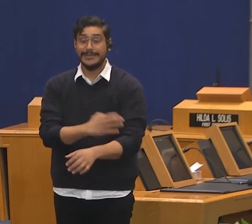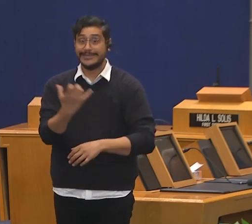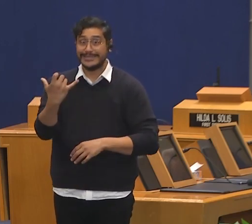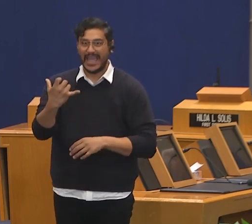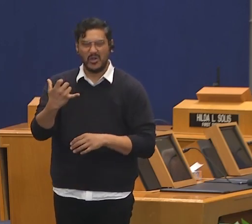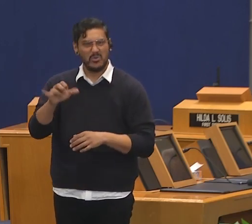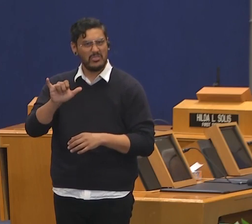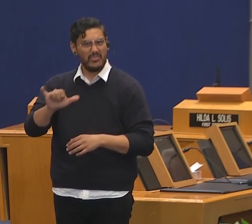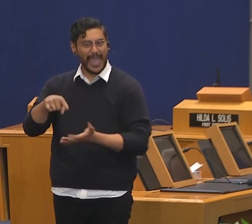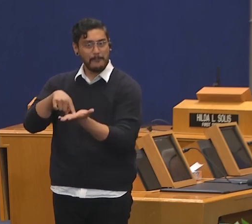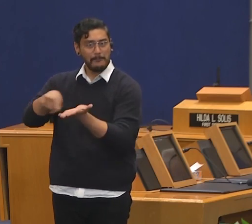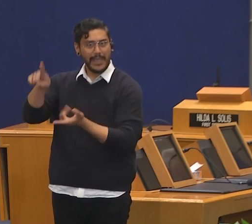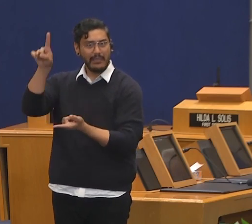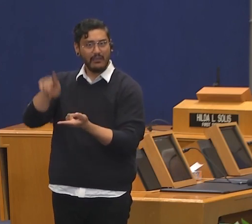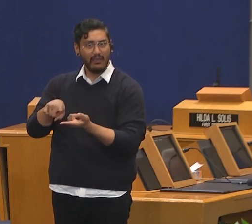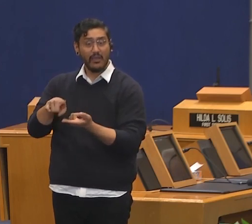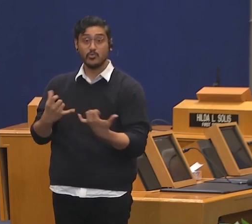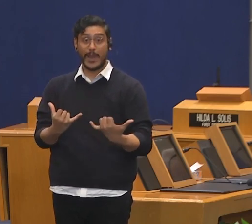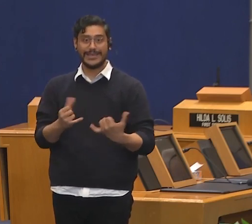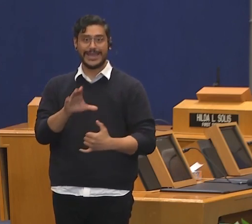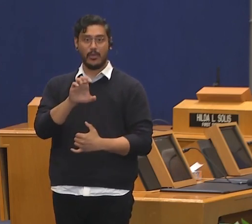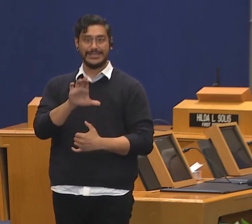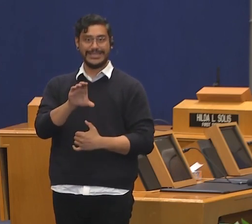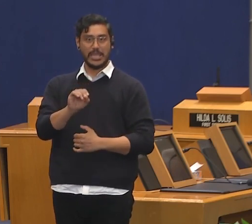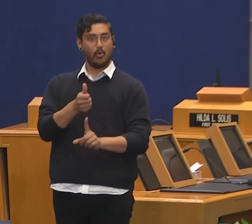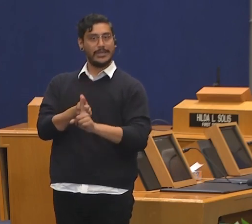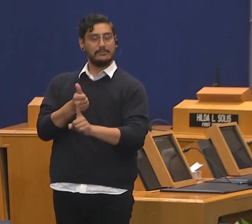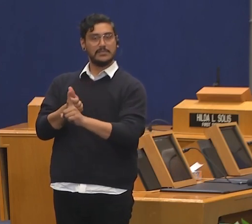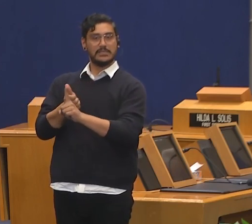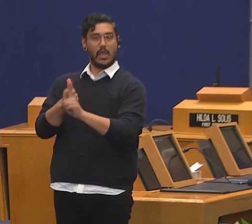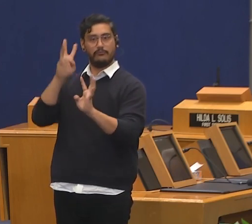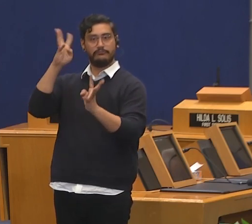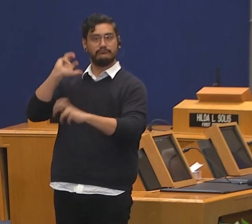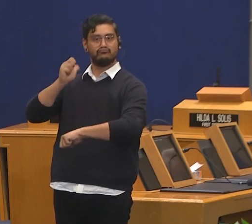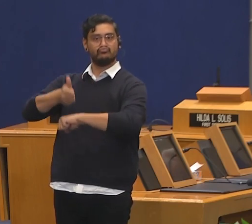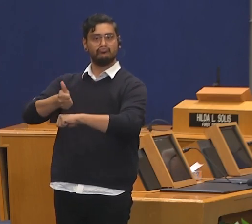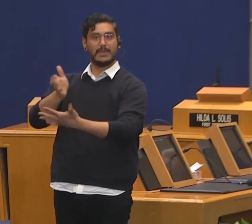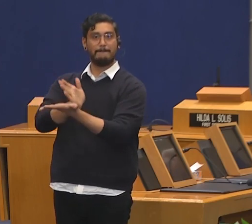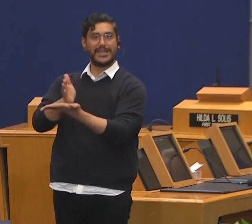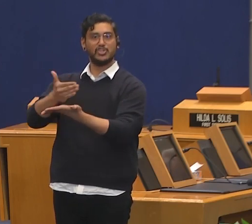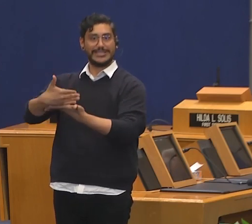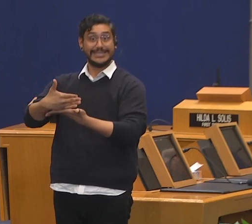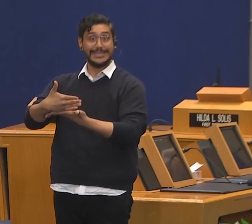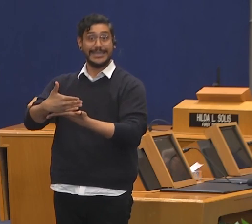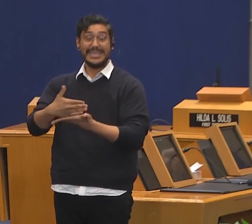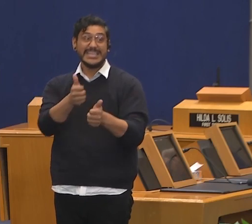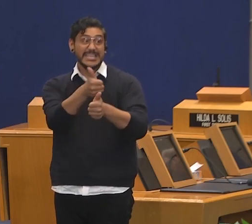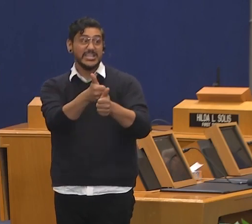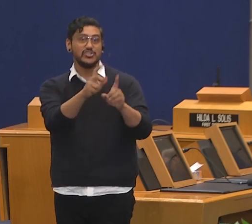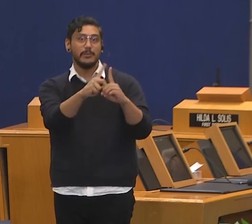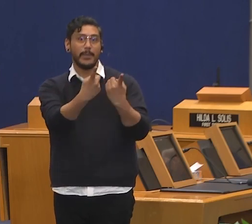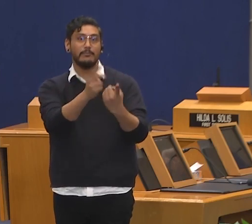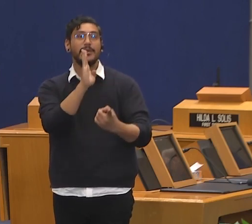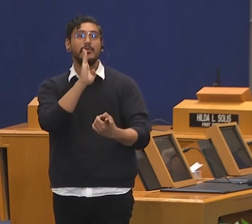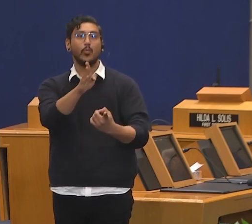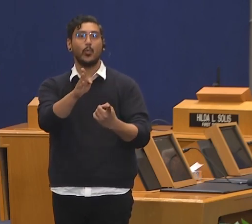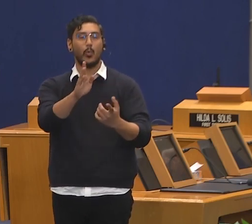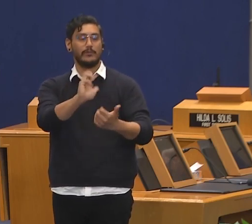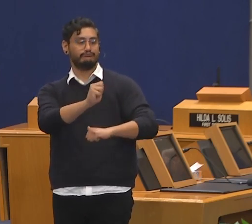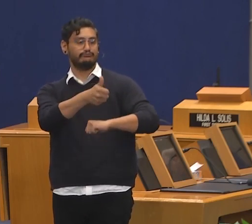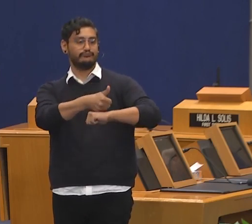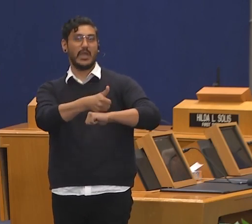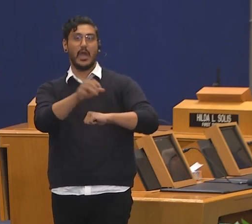furloughs, right now our CEO is putting together our budget, and each department is going to put together a model that's going to